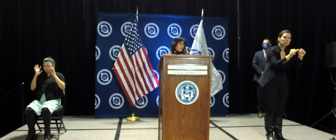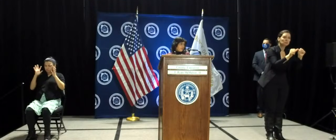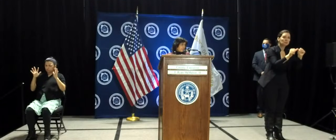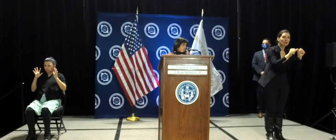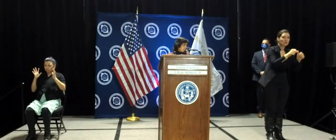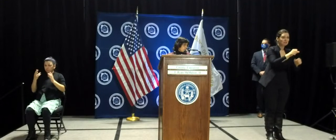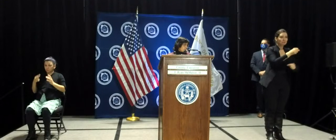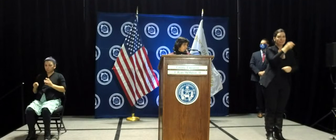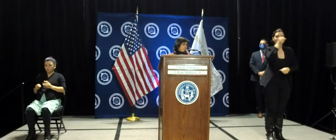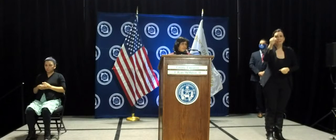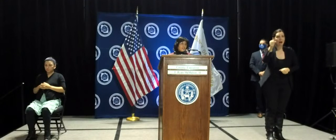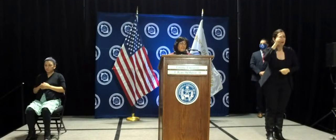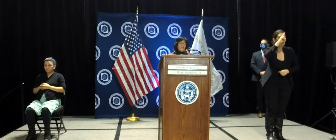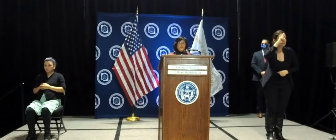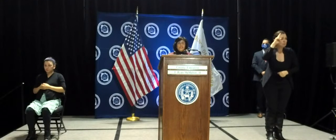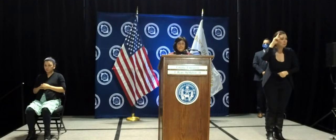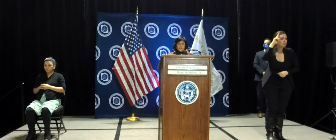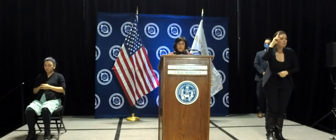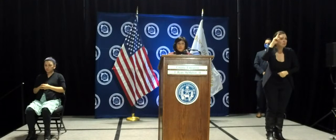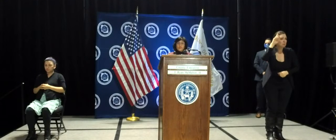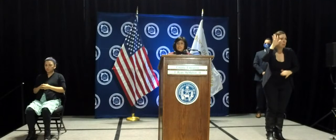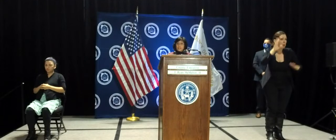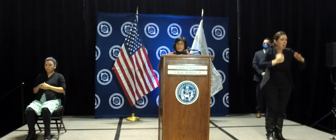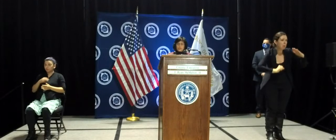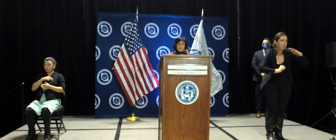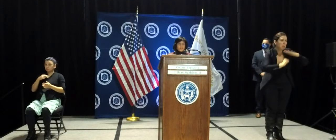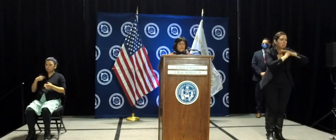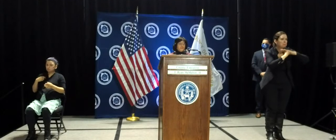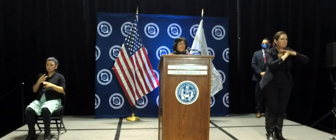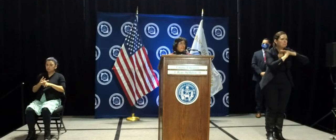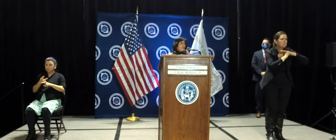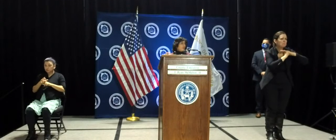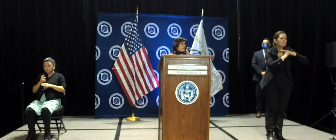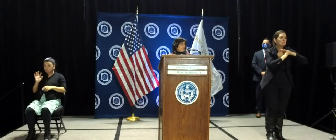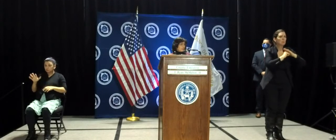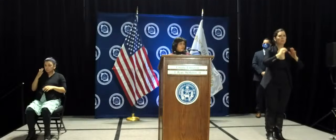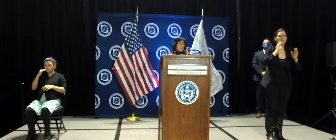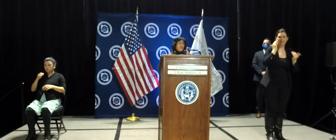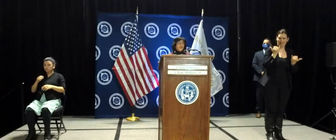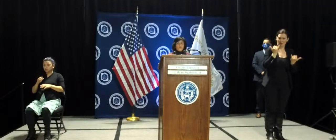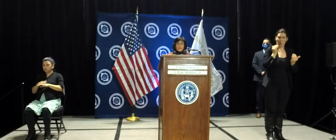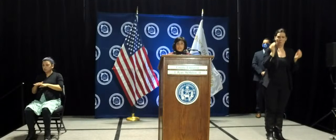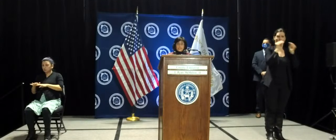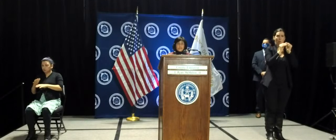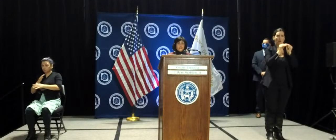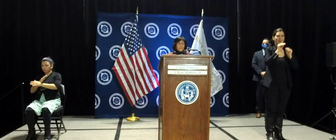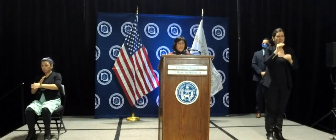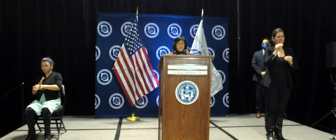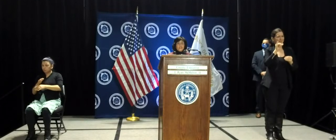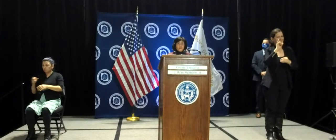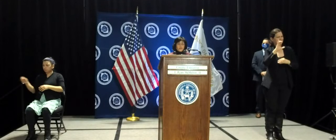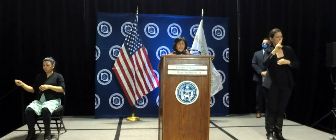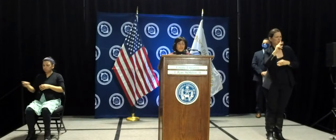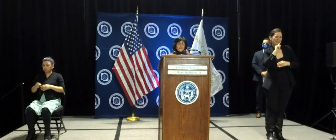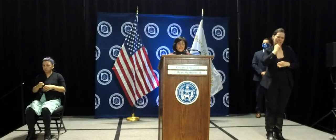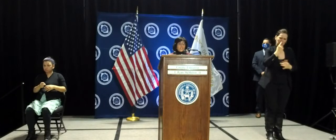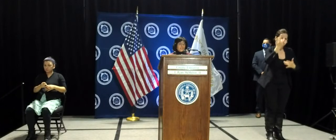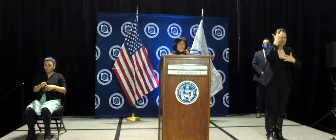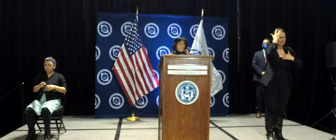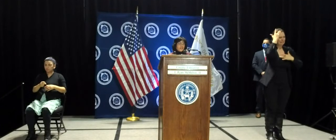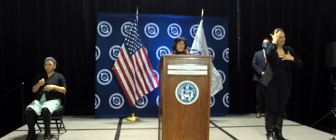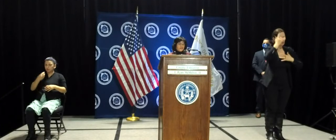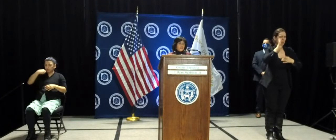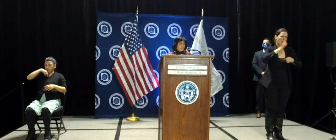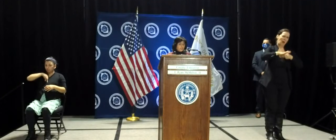And when you have increased hospitalization, that will lead to more critical care patients. They are on ventilators, and we have